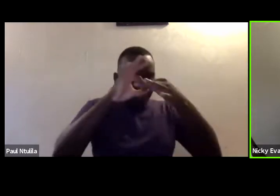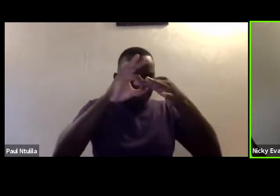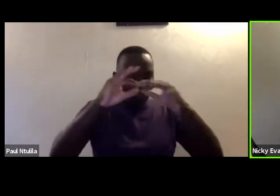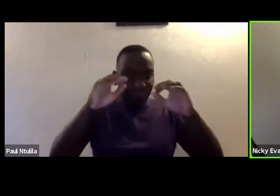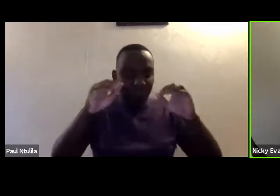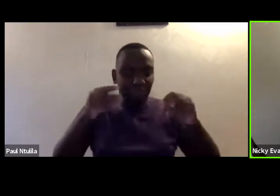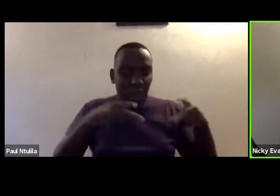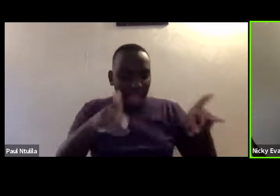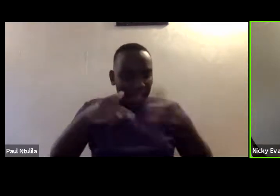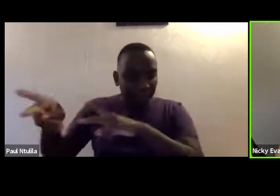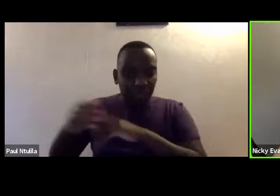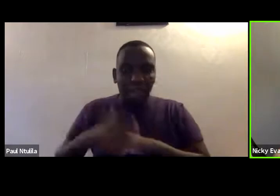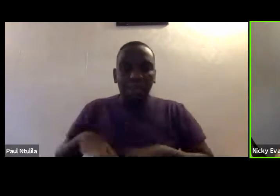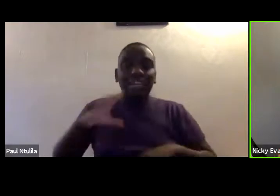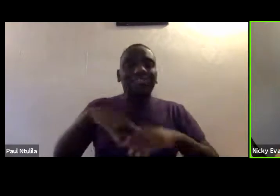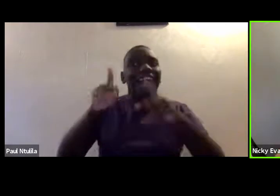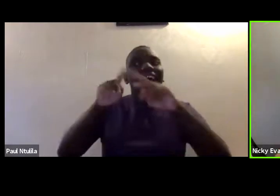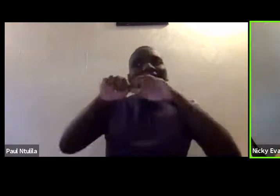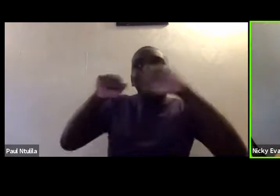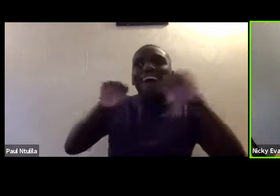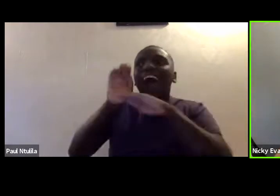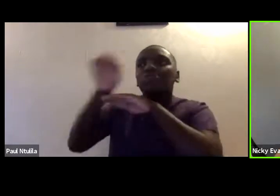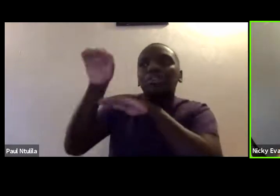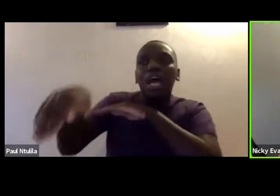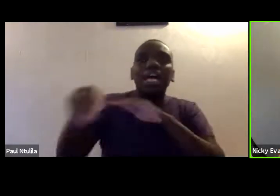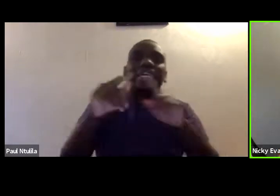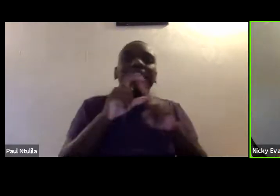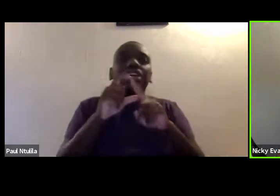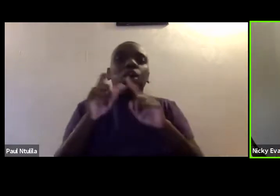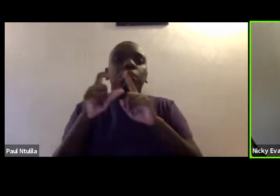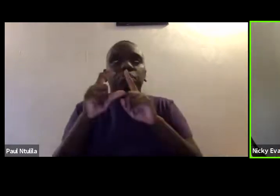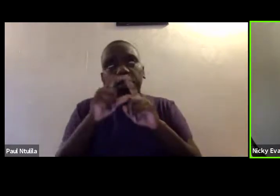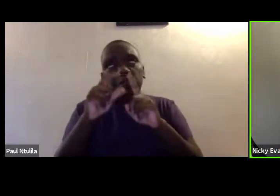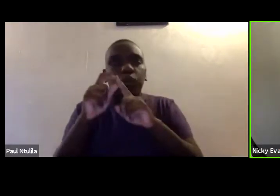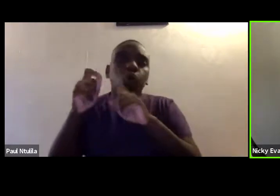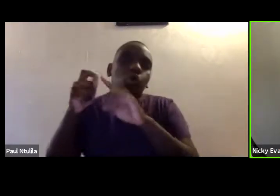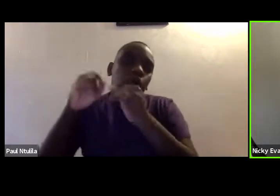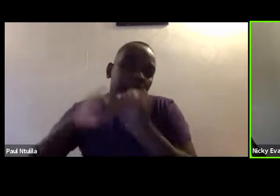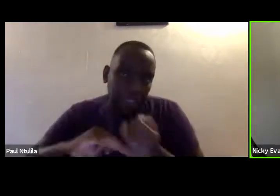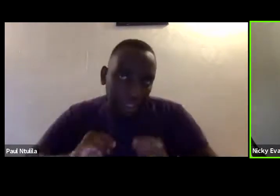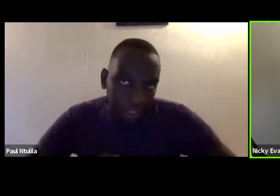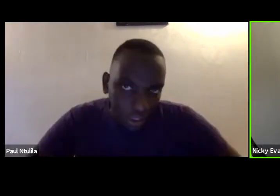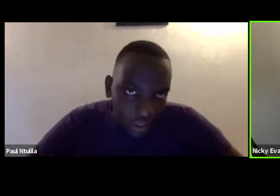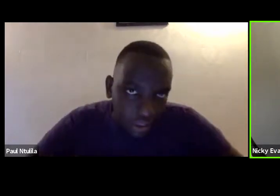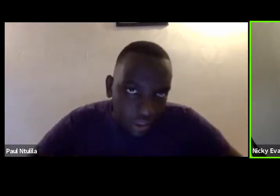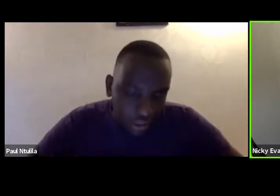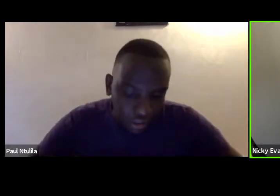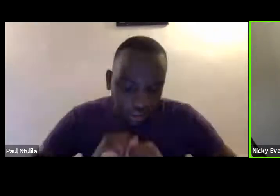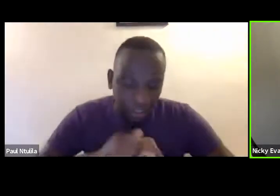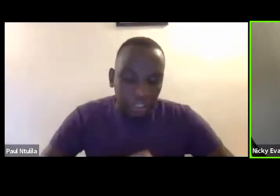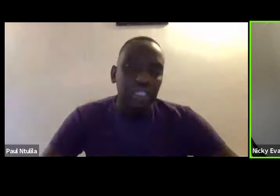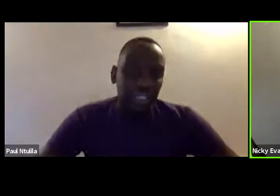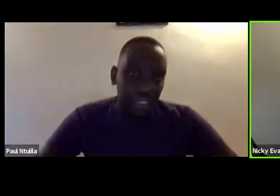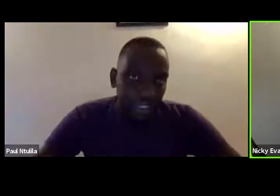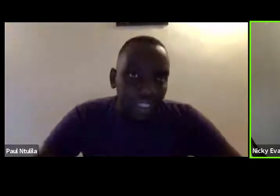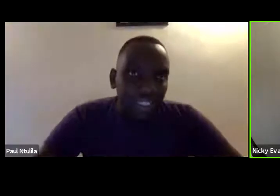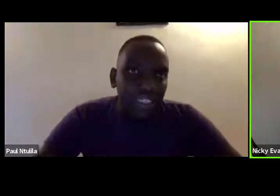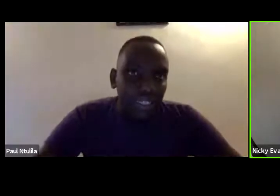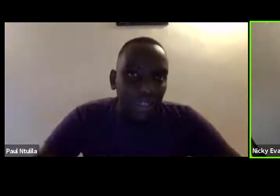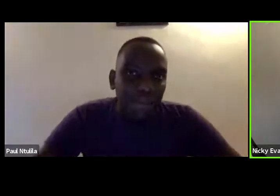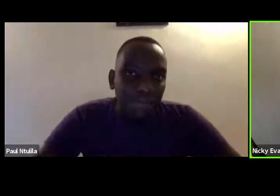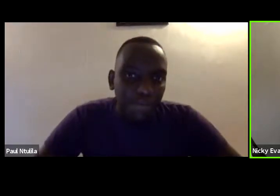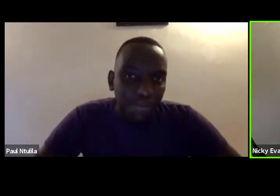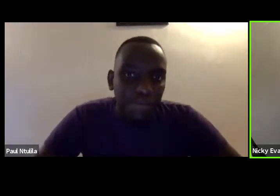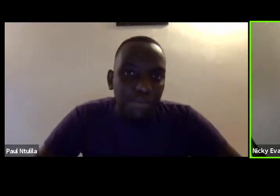and talked about in relevant, real-world applicable ways, particularly if working outside of